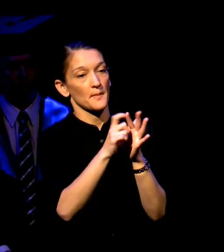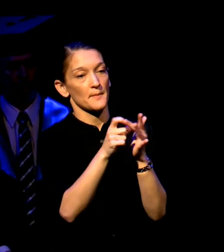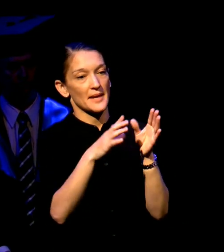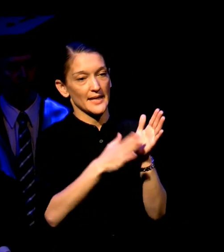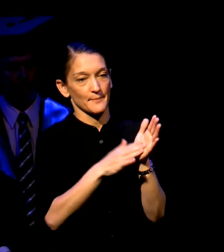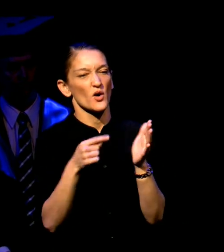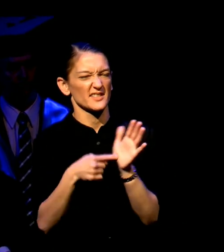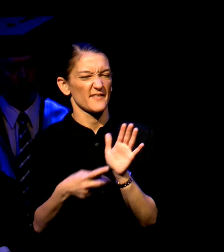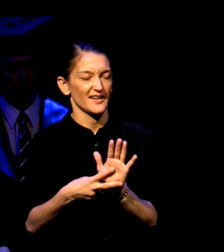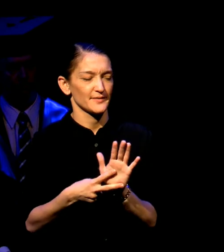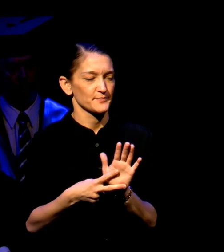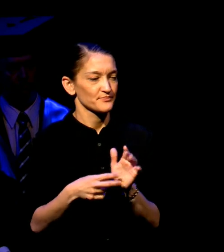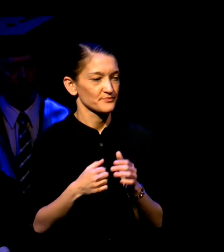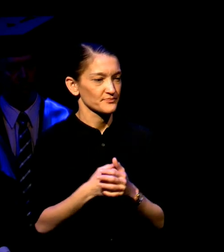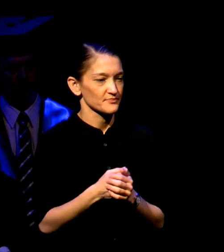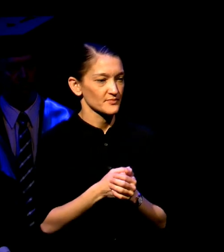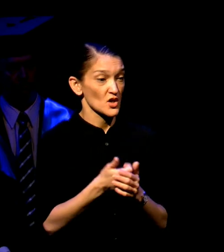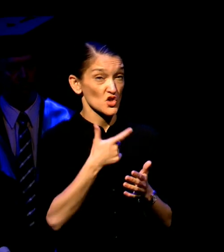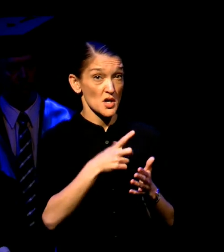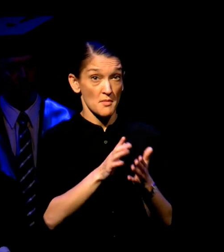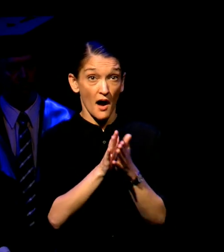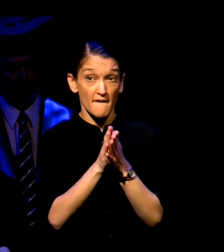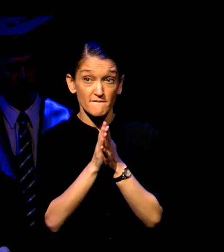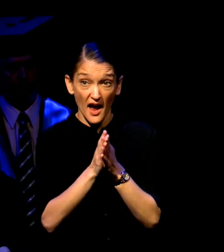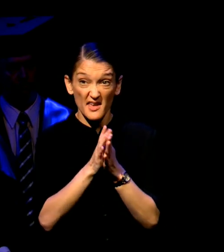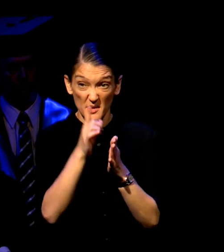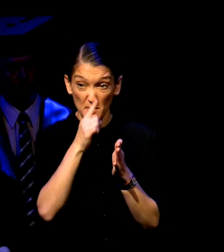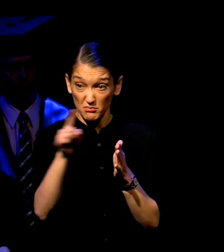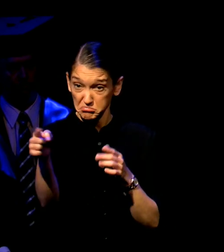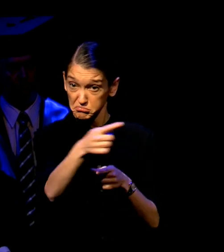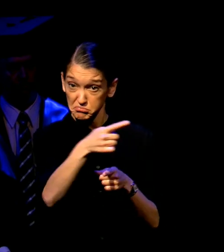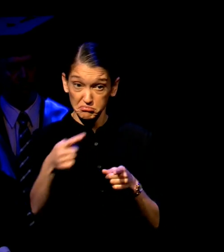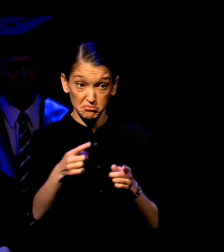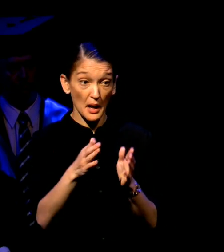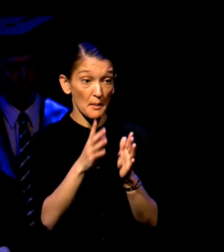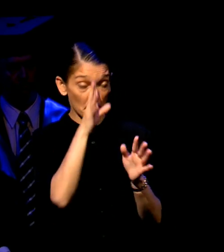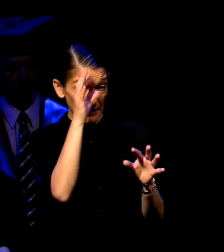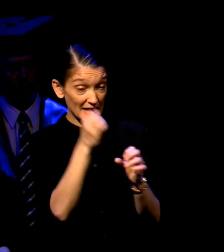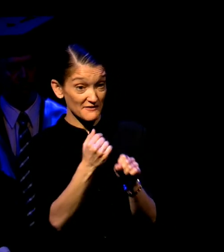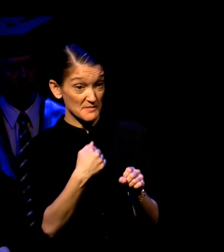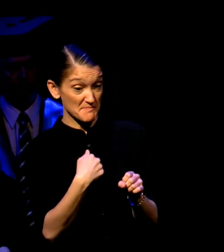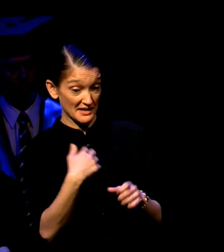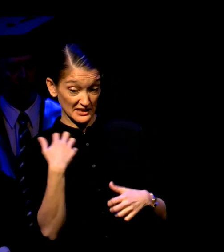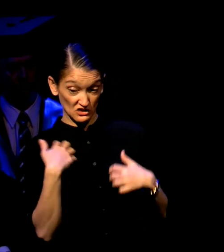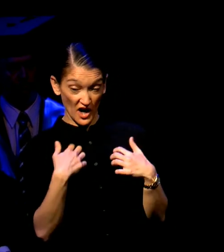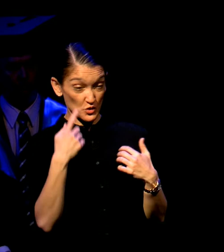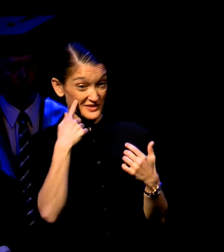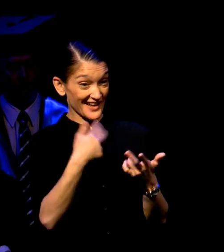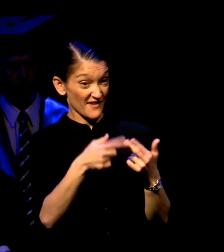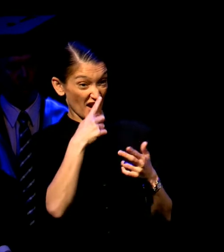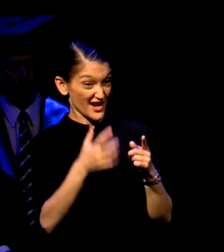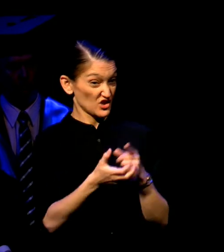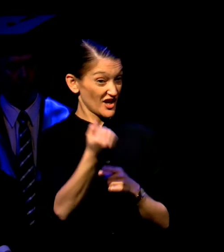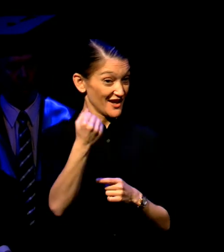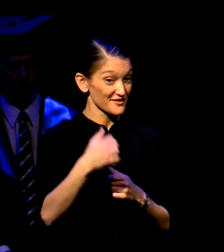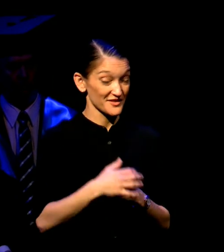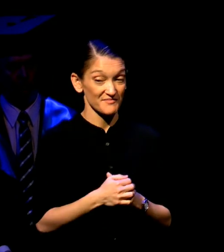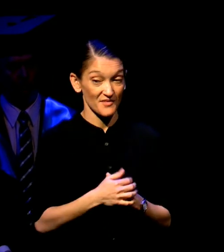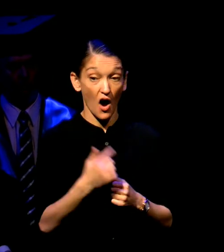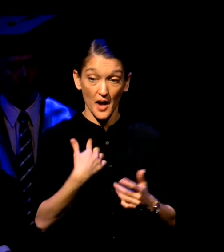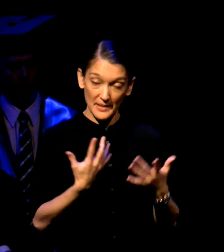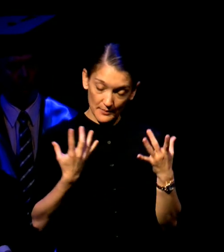and blind faith in what I wanted to achieve was admired, and people were excited to see if I could pull it off. I'd won them over by being